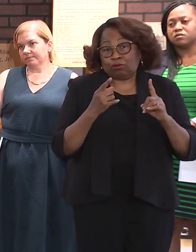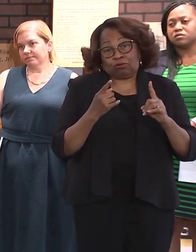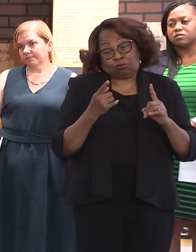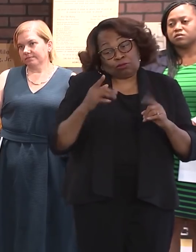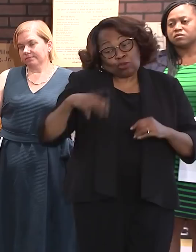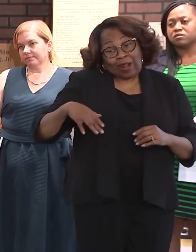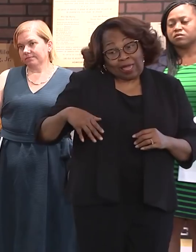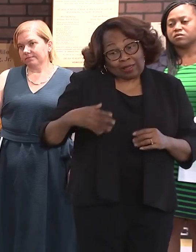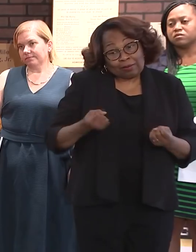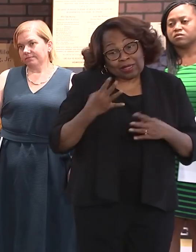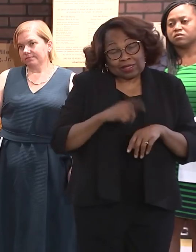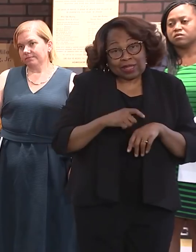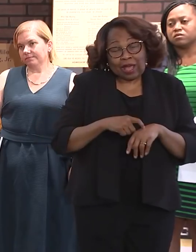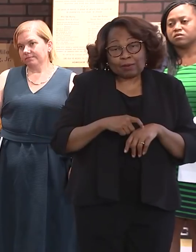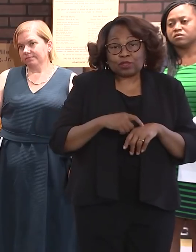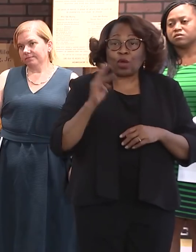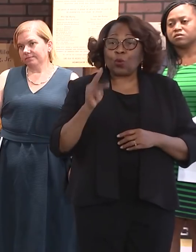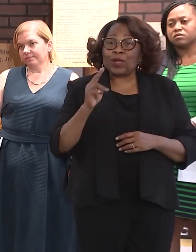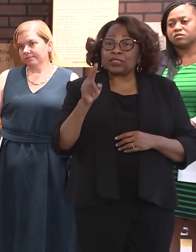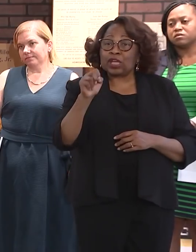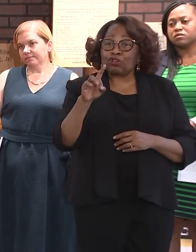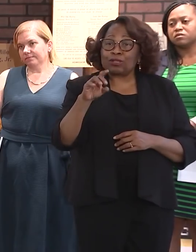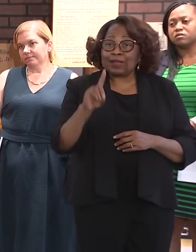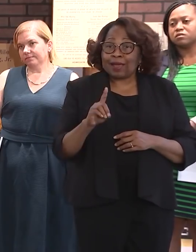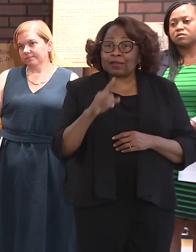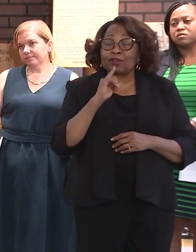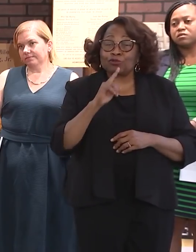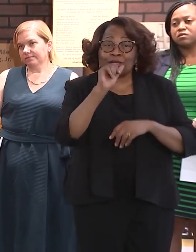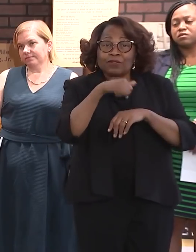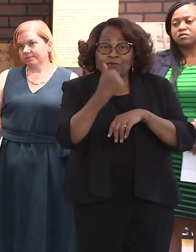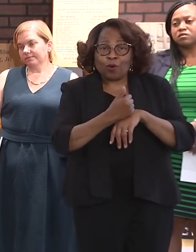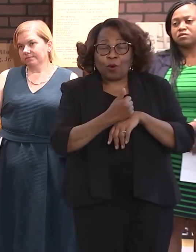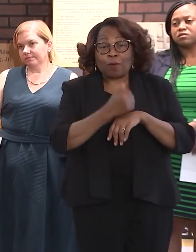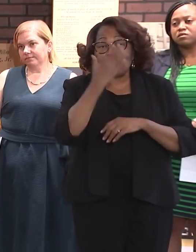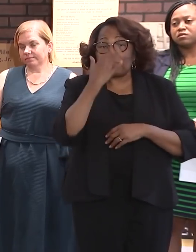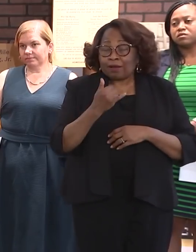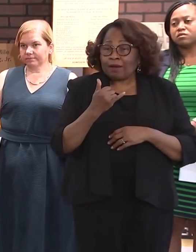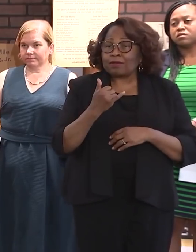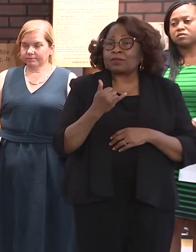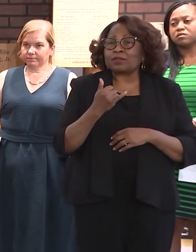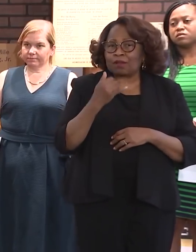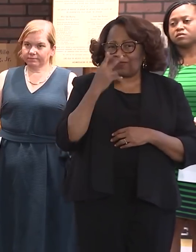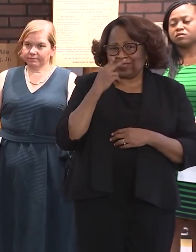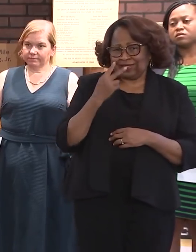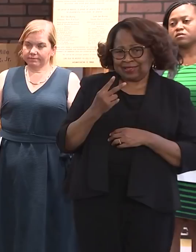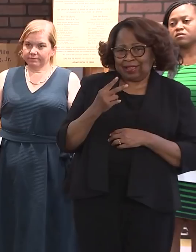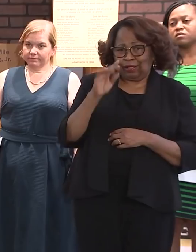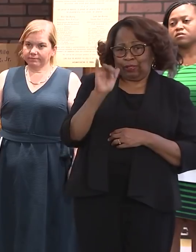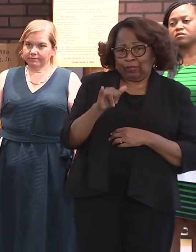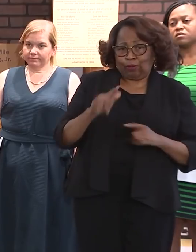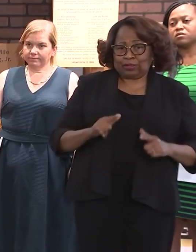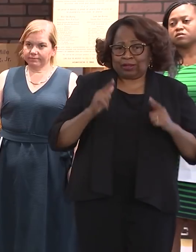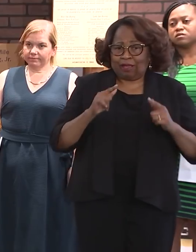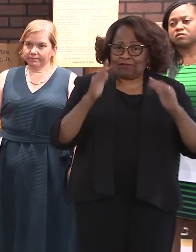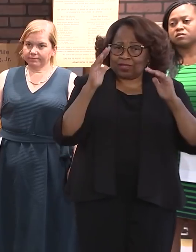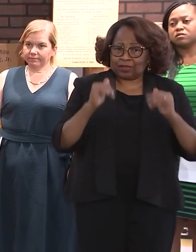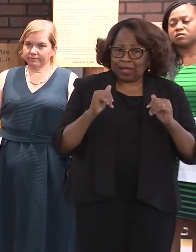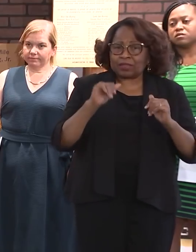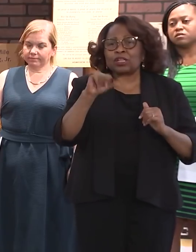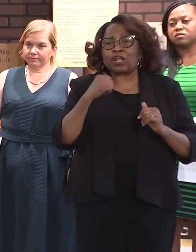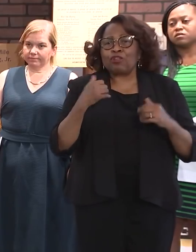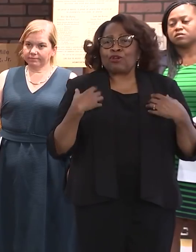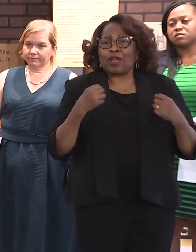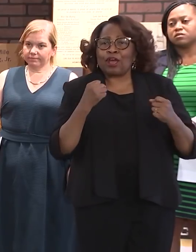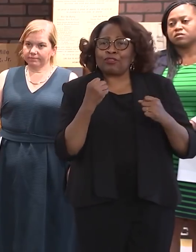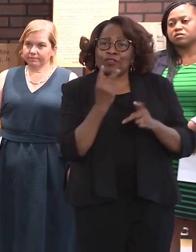too long. Westside United was really formed as a result of seeing those life expectancy and other